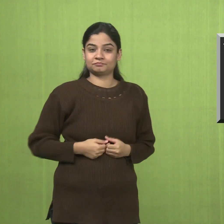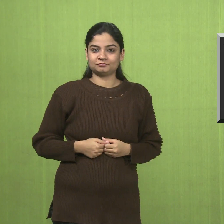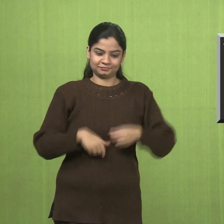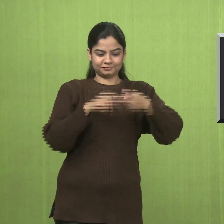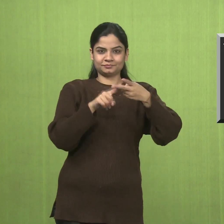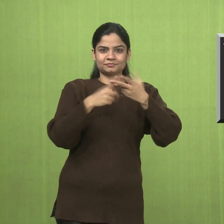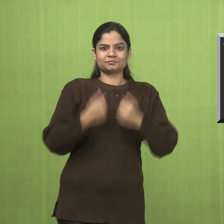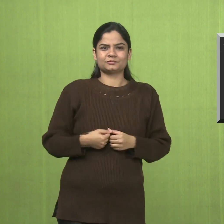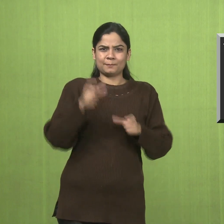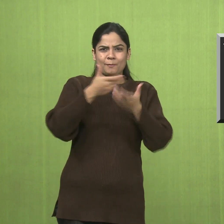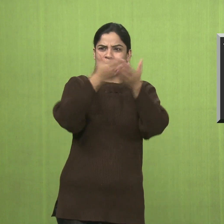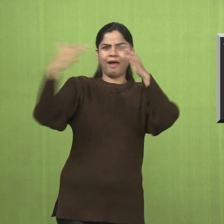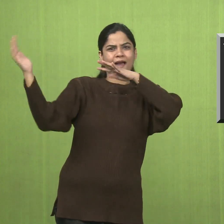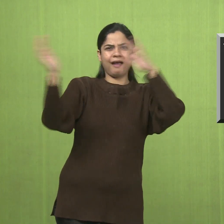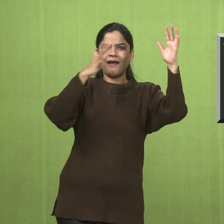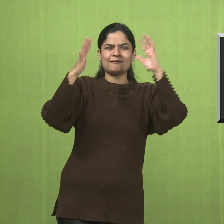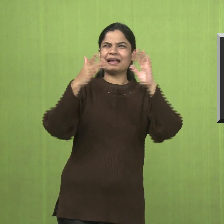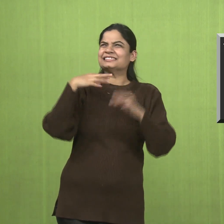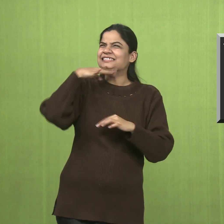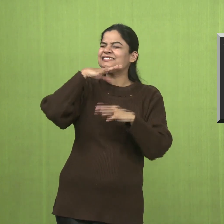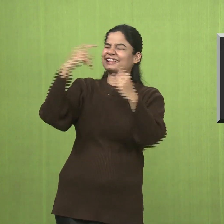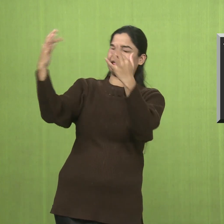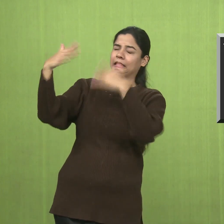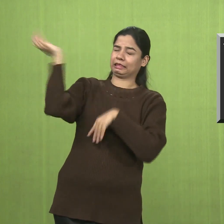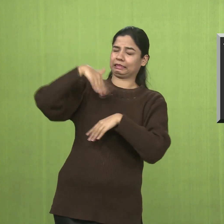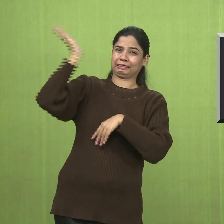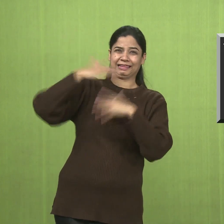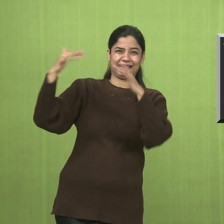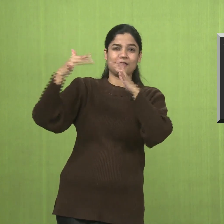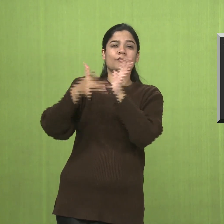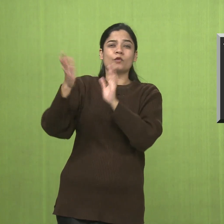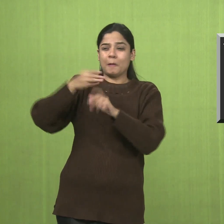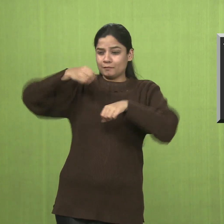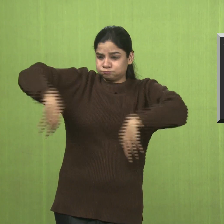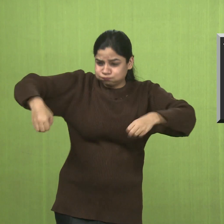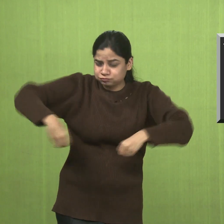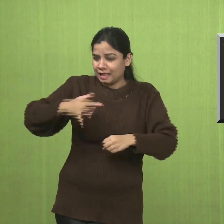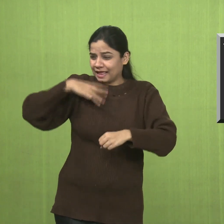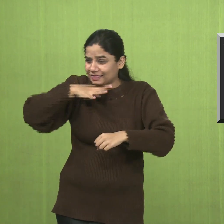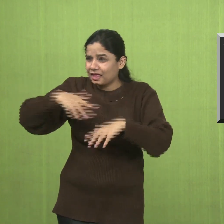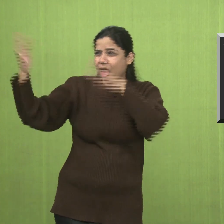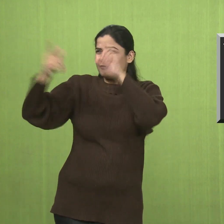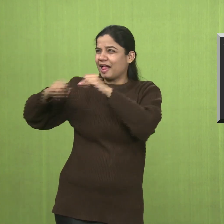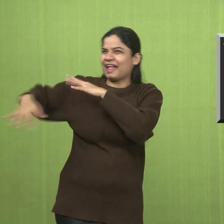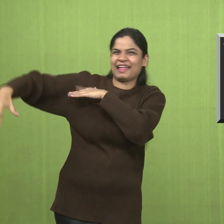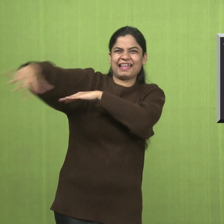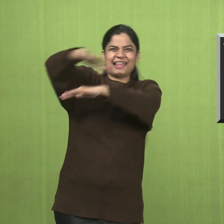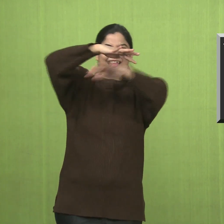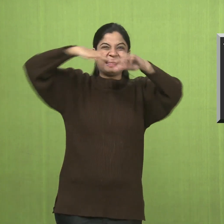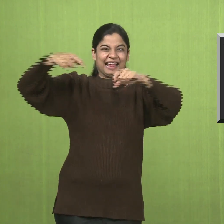less costing and non-polluting. It is totally non-polluting. Sometimes, there is a lot of pollution